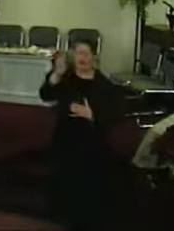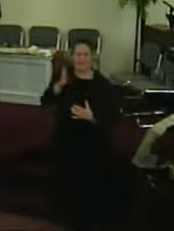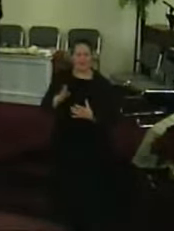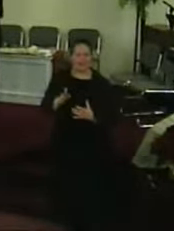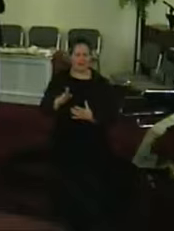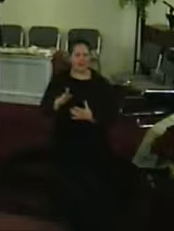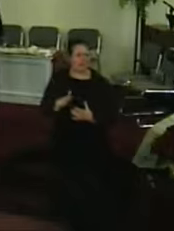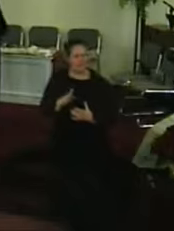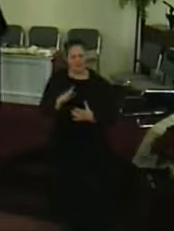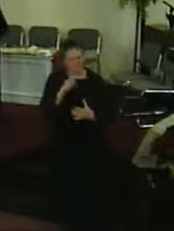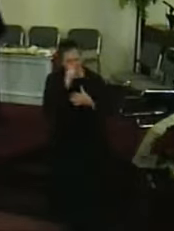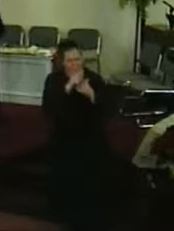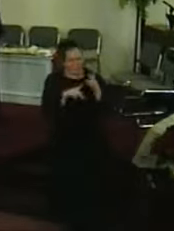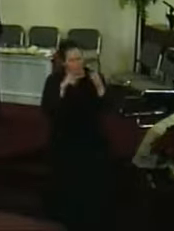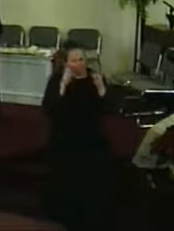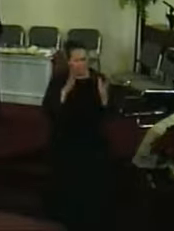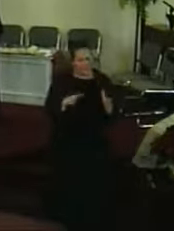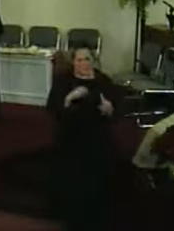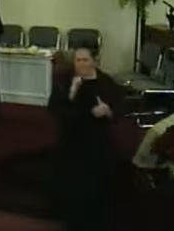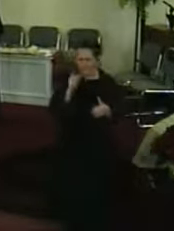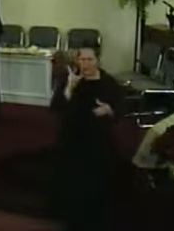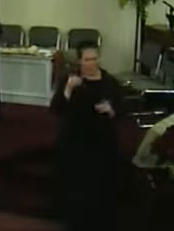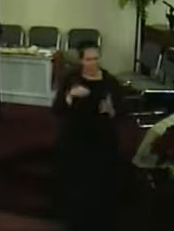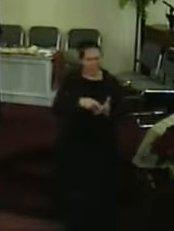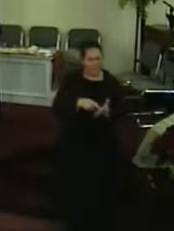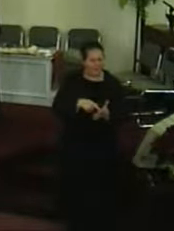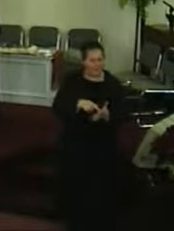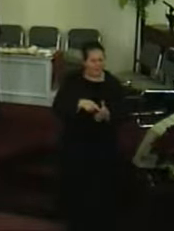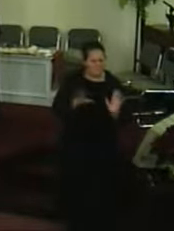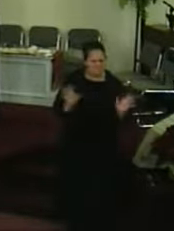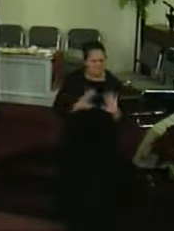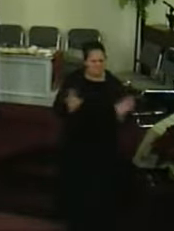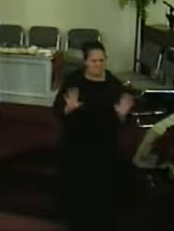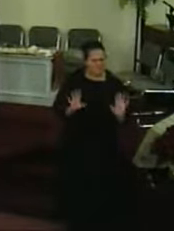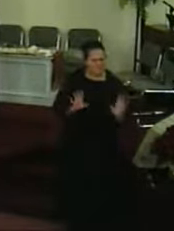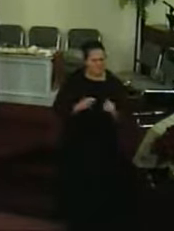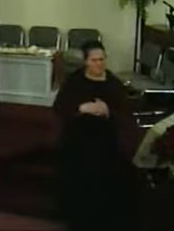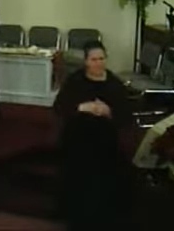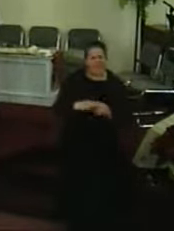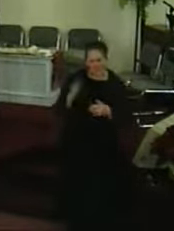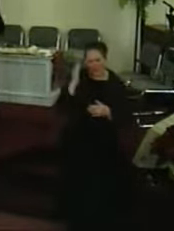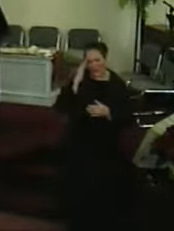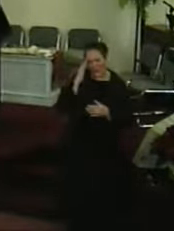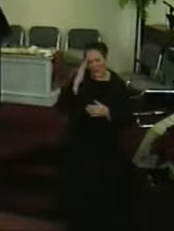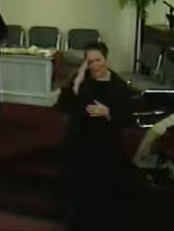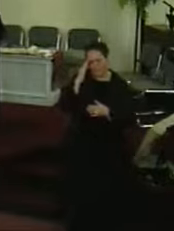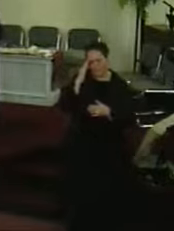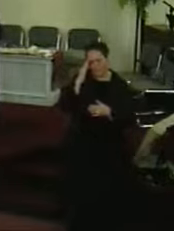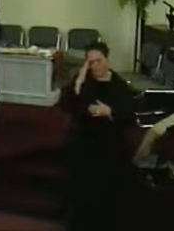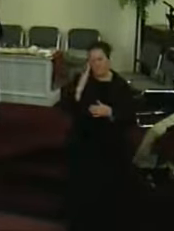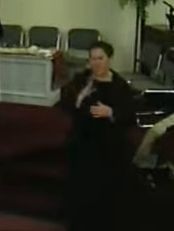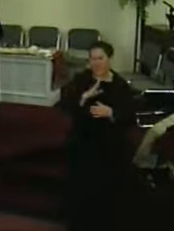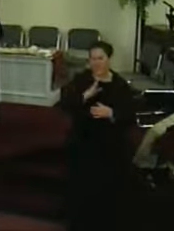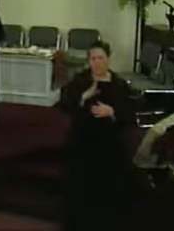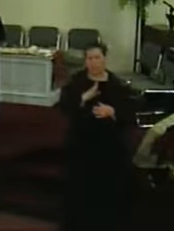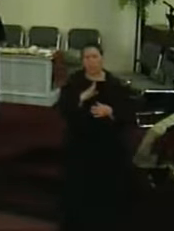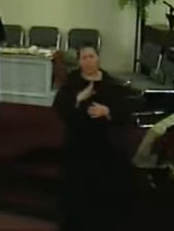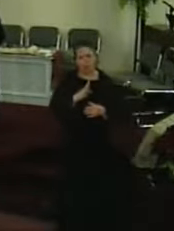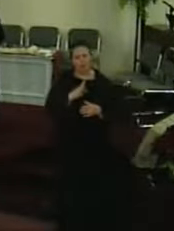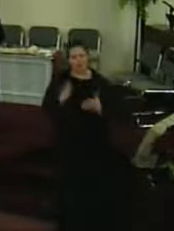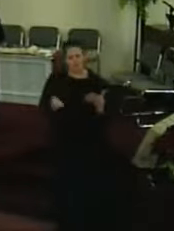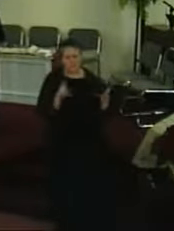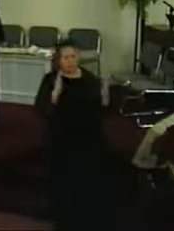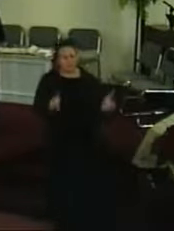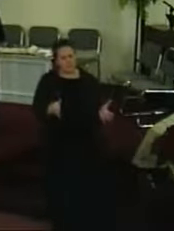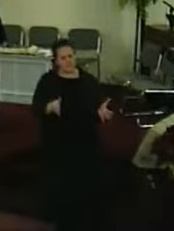stuff. That's already here. He already knows that. He's already told his servant, there's more with us than